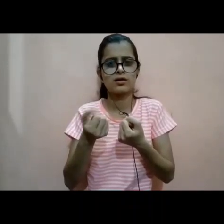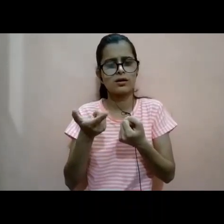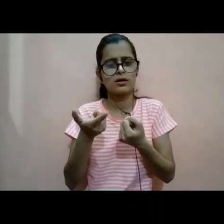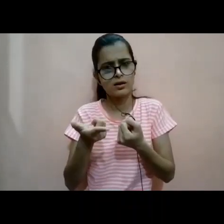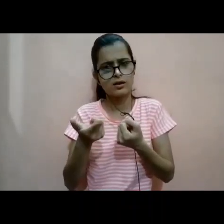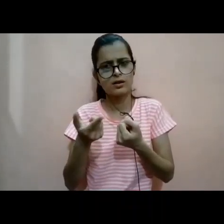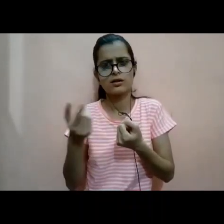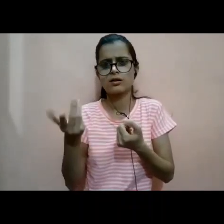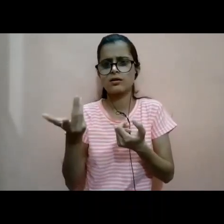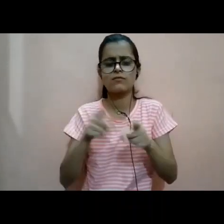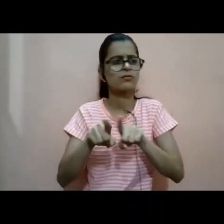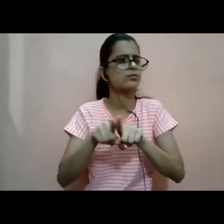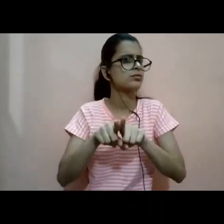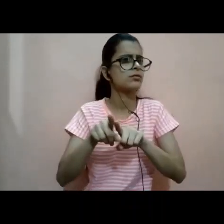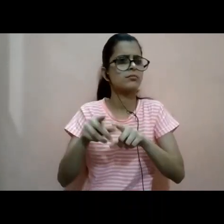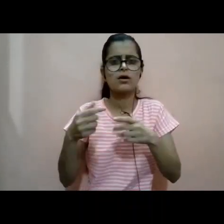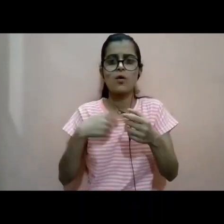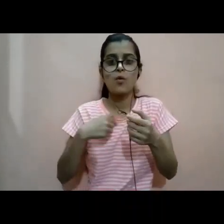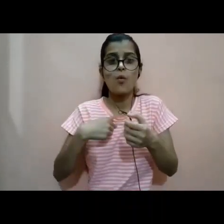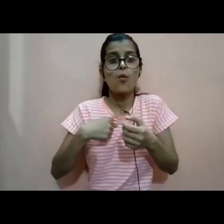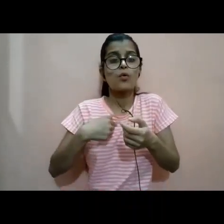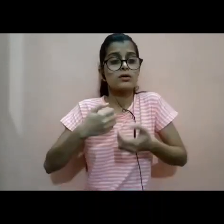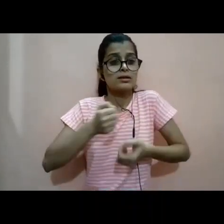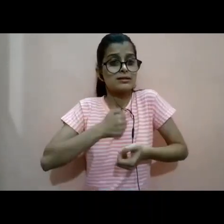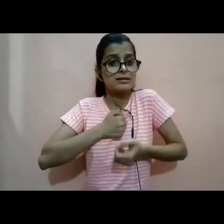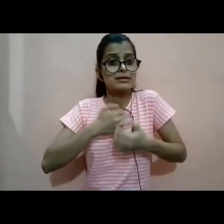infecting and driving our desires.